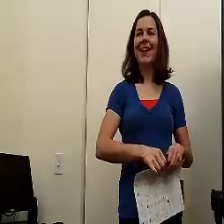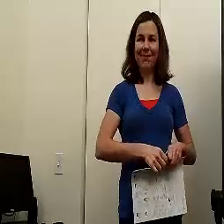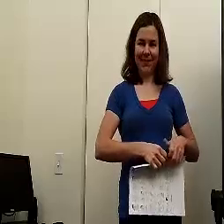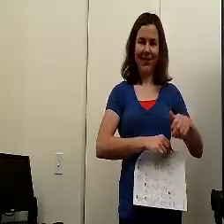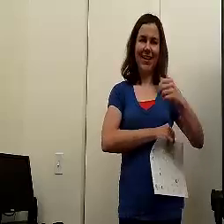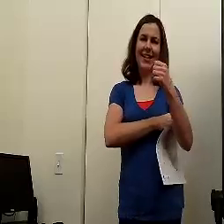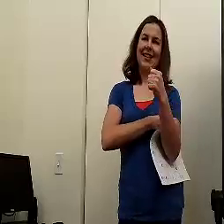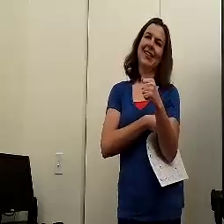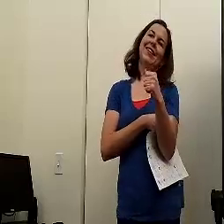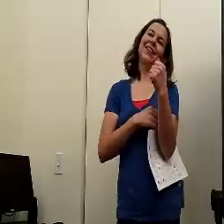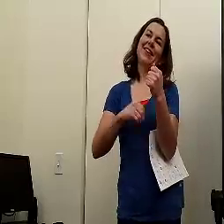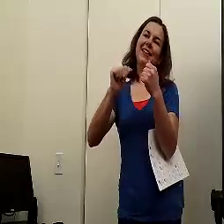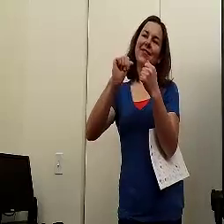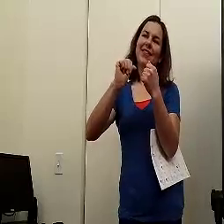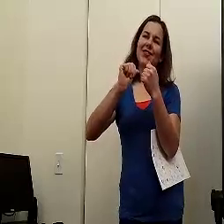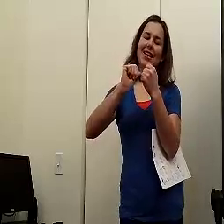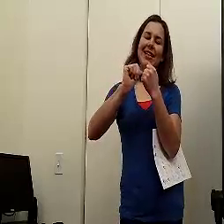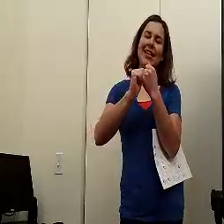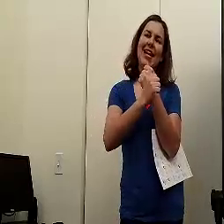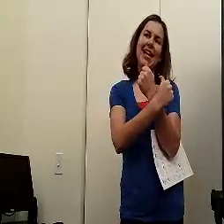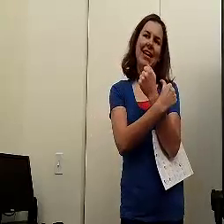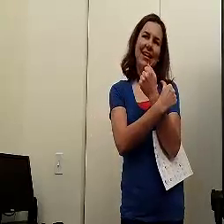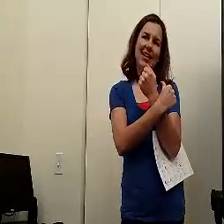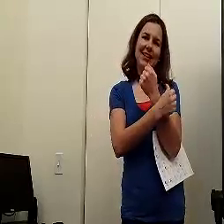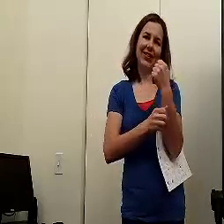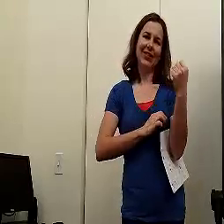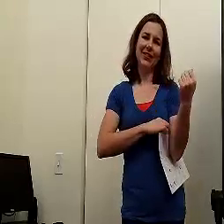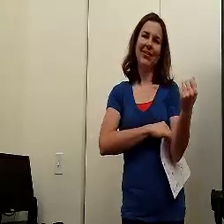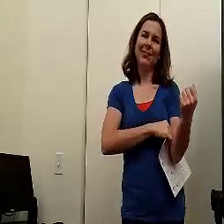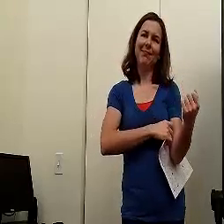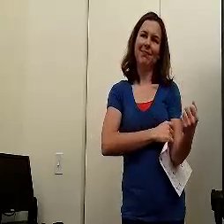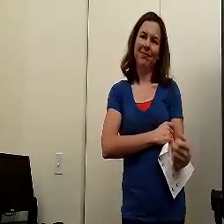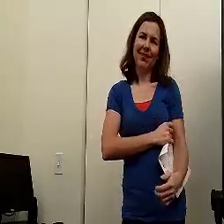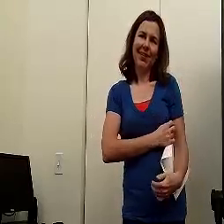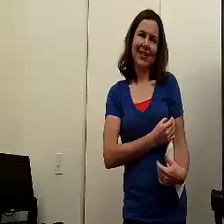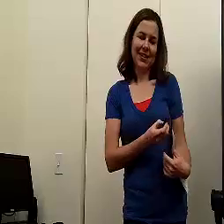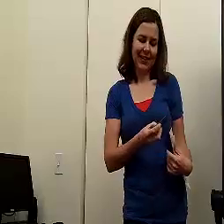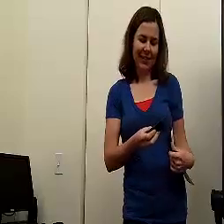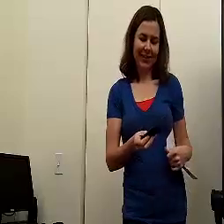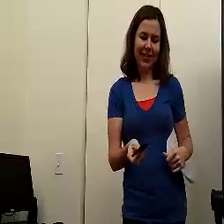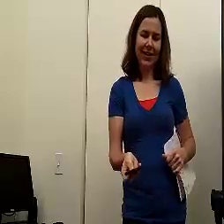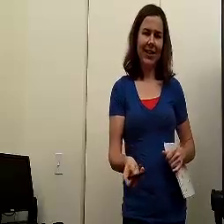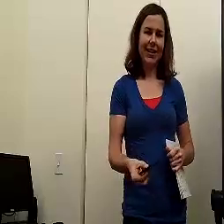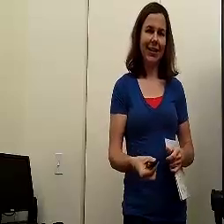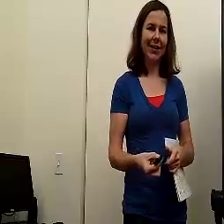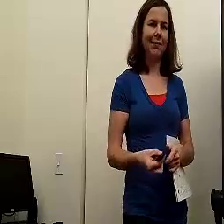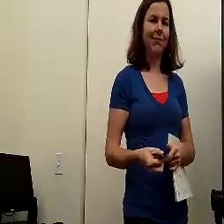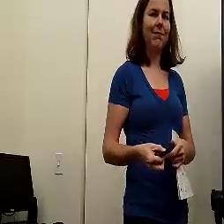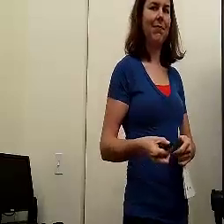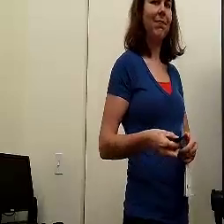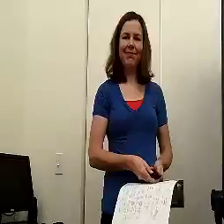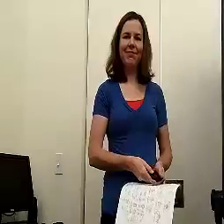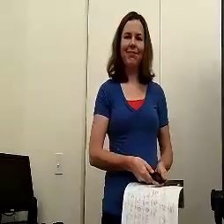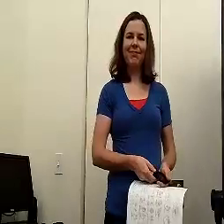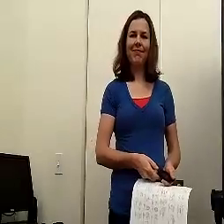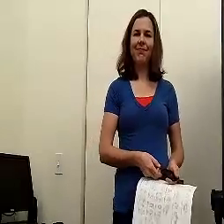Yep, okay. Your left hand's a fist, your right hand's an A, and it circles around it. Nice job. Sure.